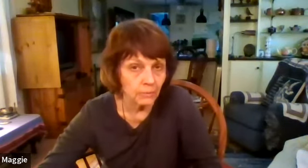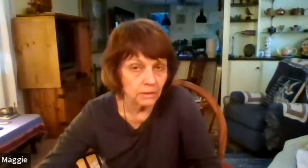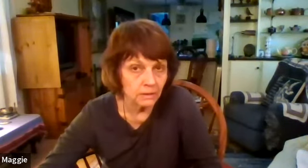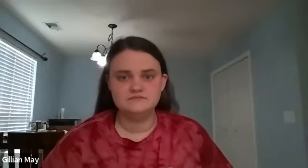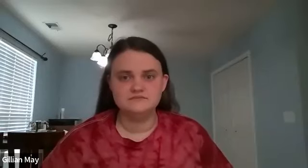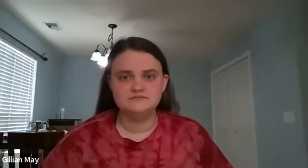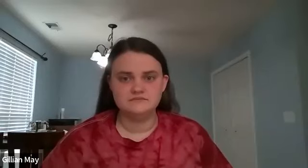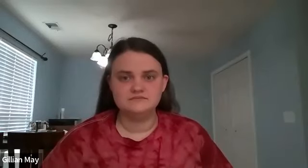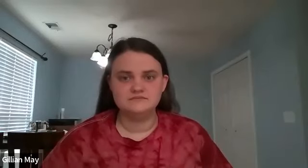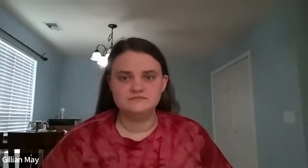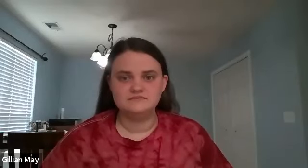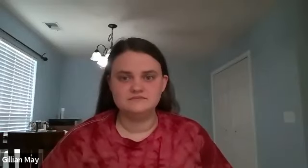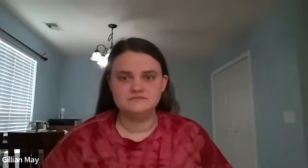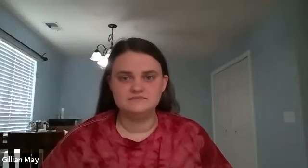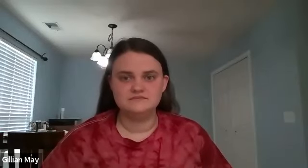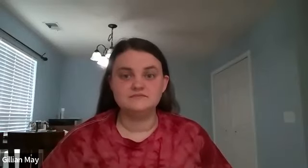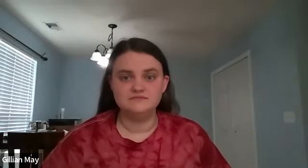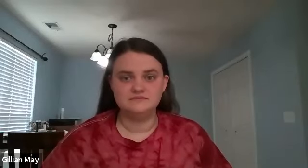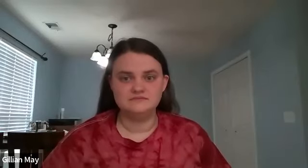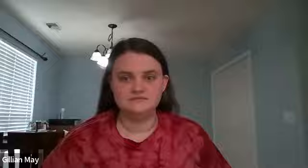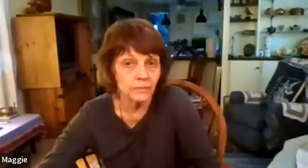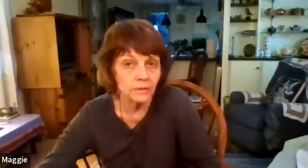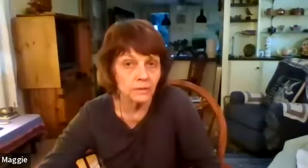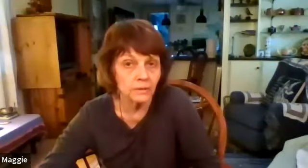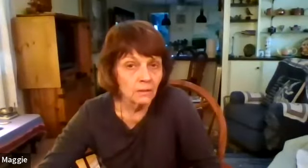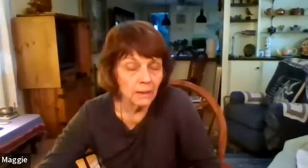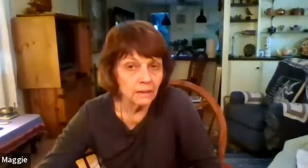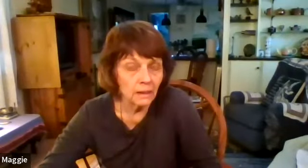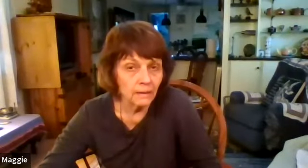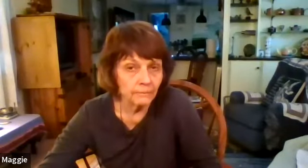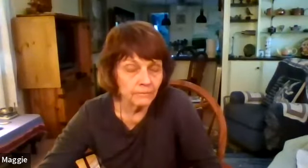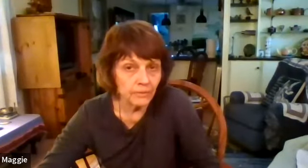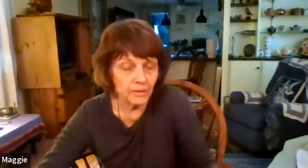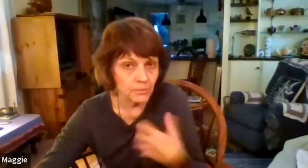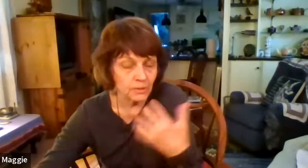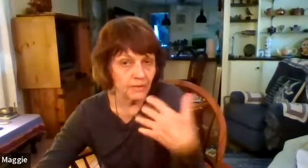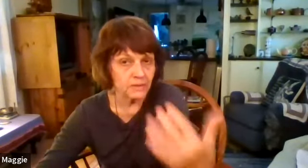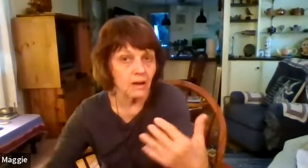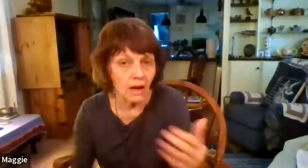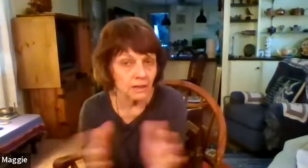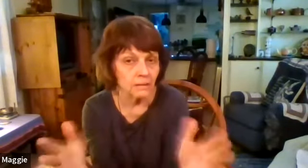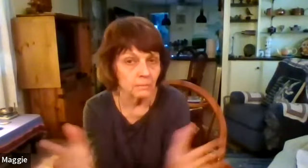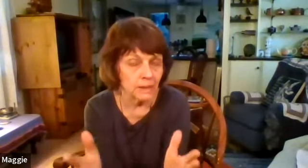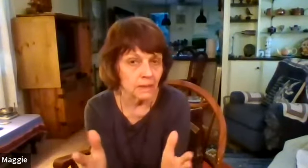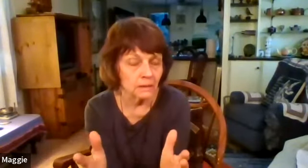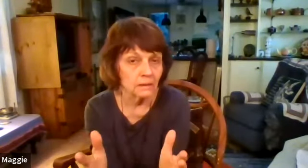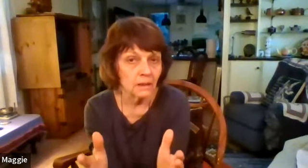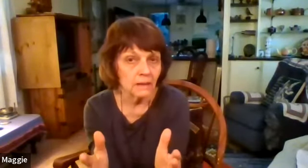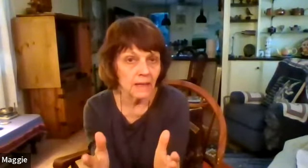everyone, The Sound of Metal. It's really wonderful. But for those of us caught in the middle that